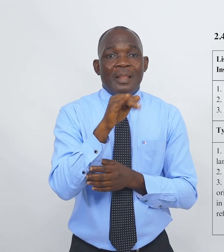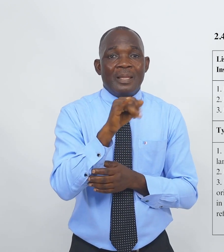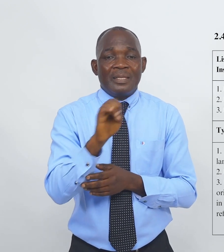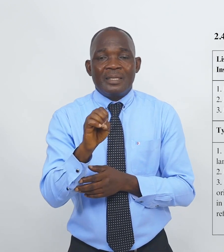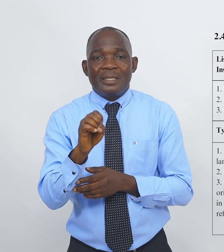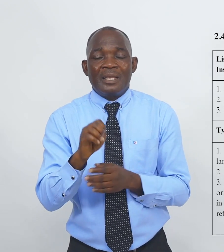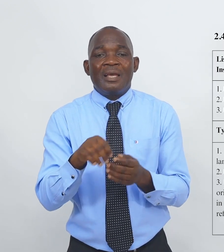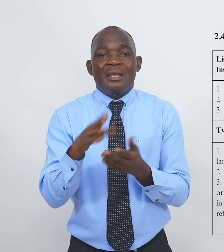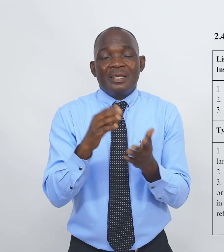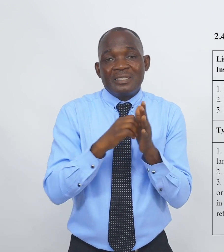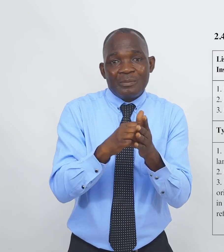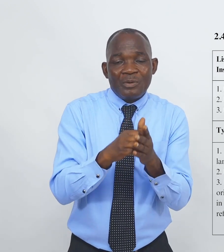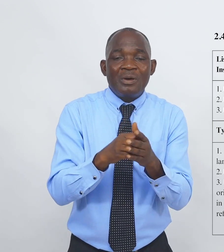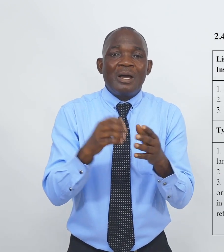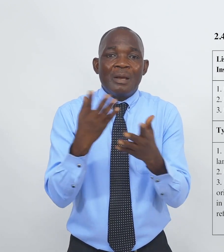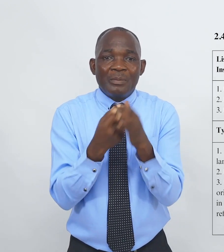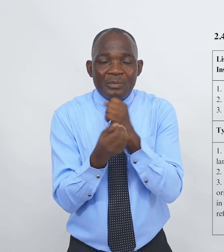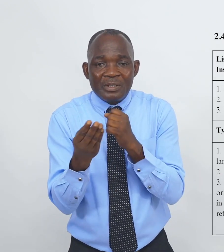media conversion or reformatting.